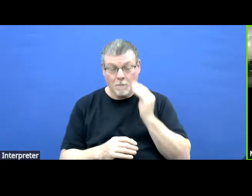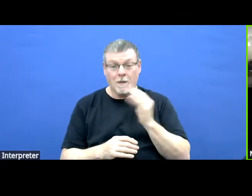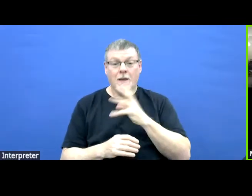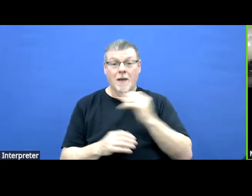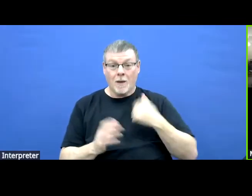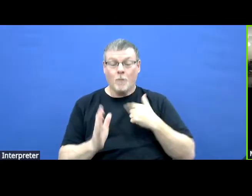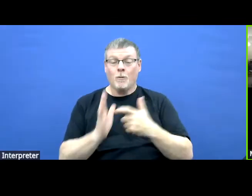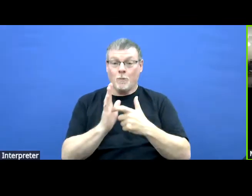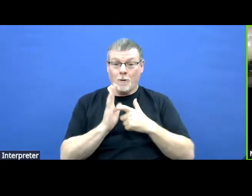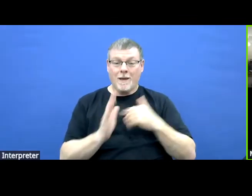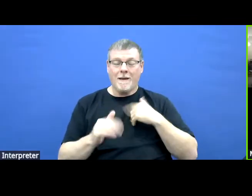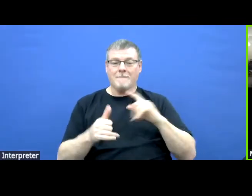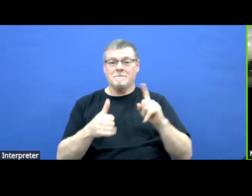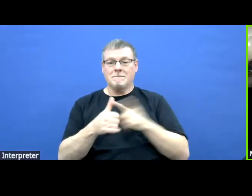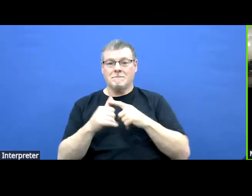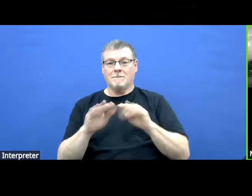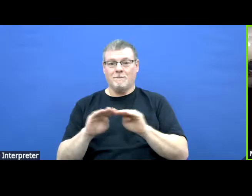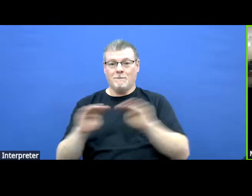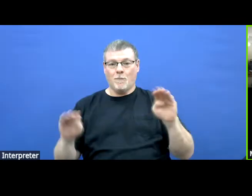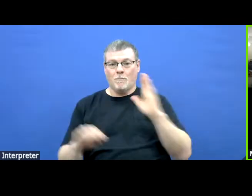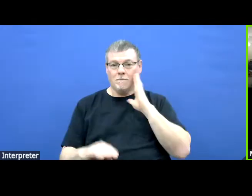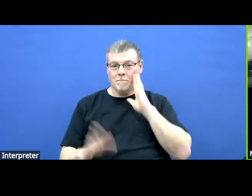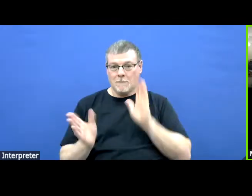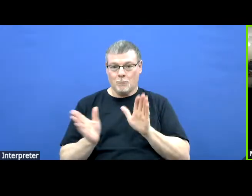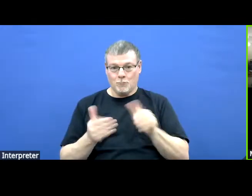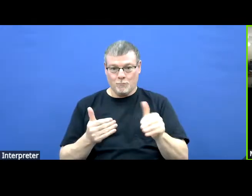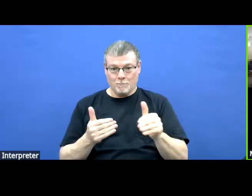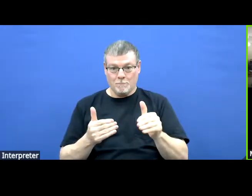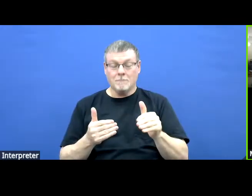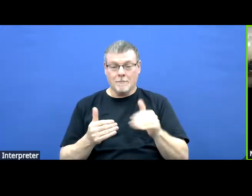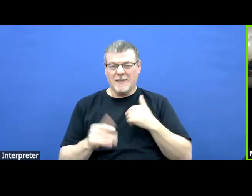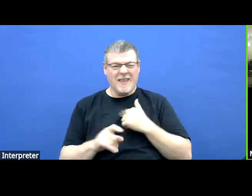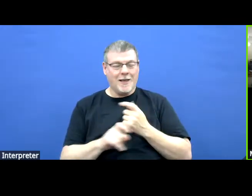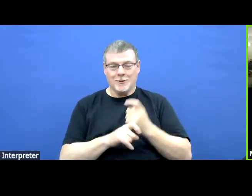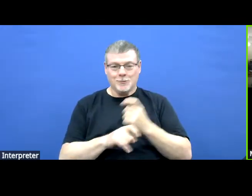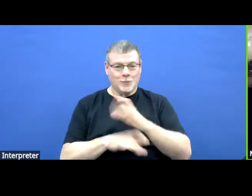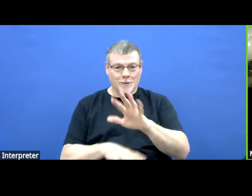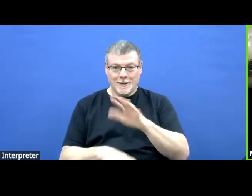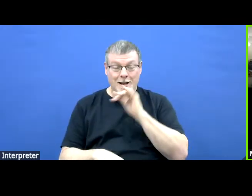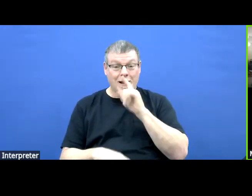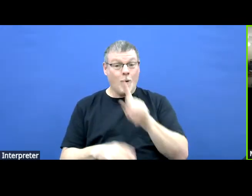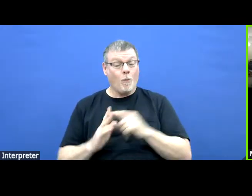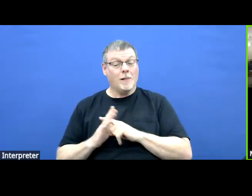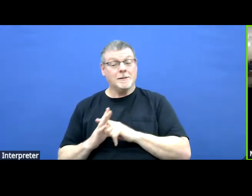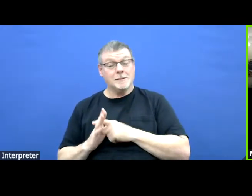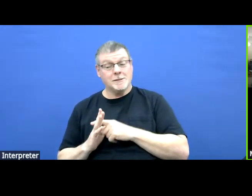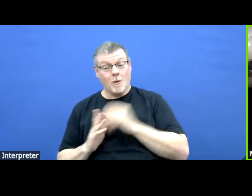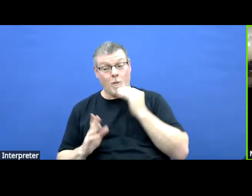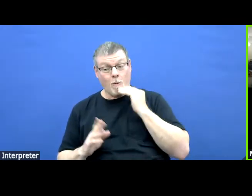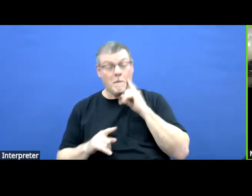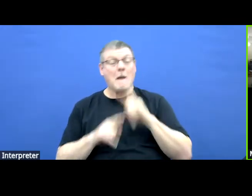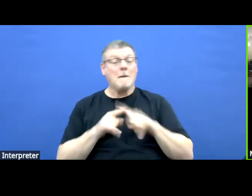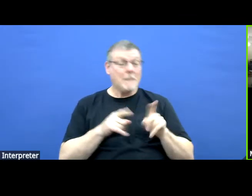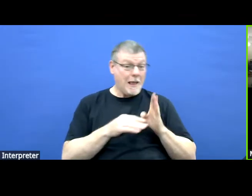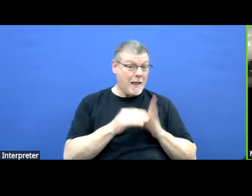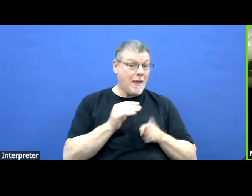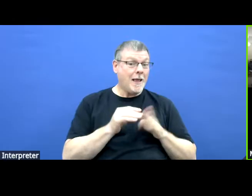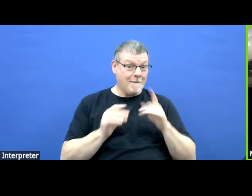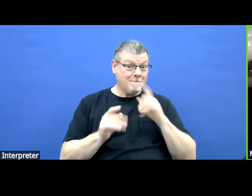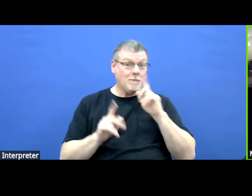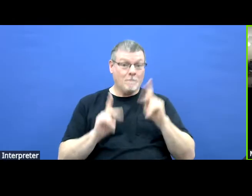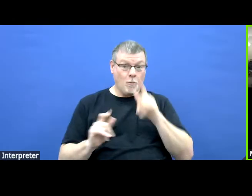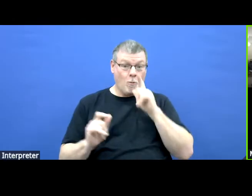is that they have a first floor bedroom. So that I jokingly put it, not only is it a starter home, but it's an ender home for someone who wants